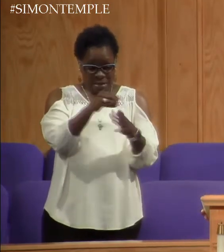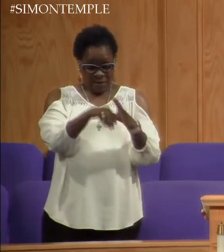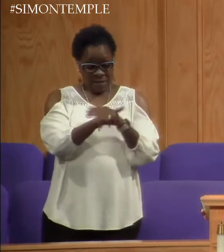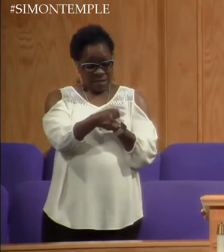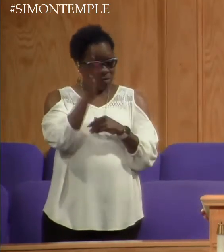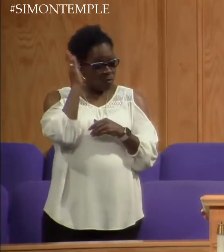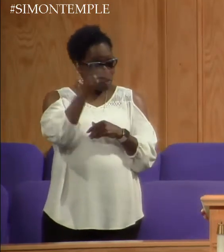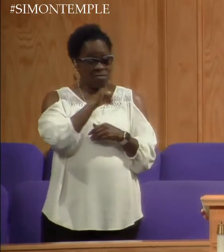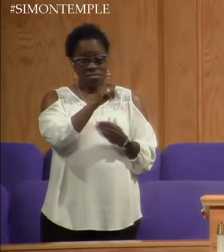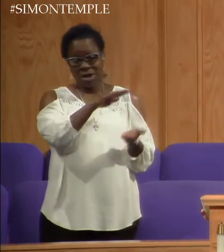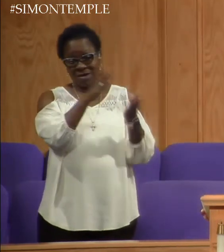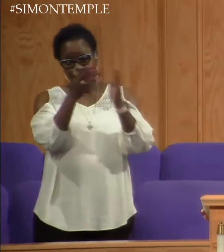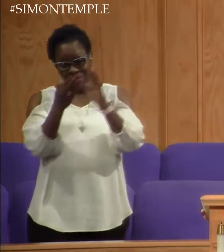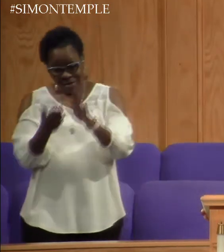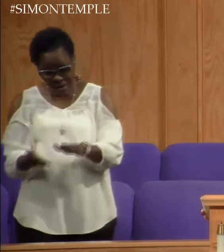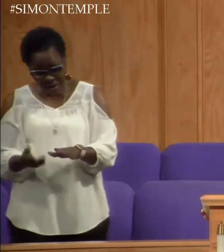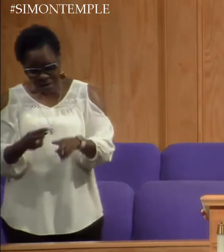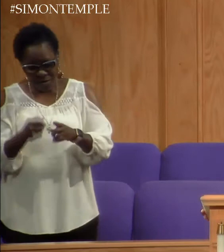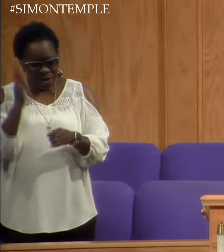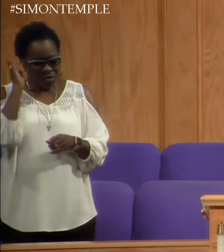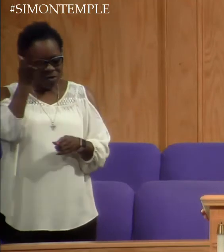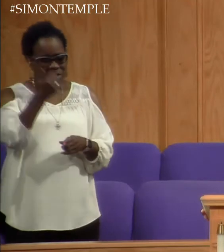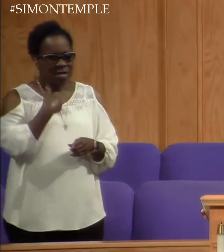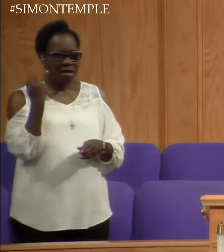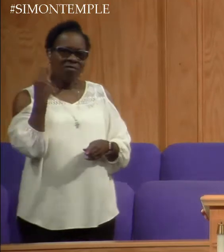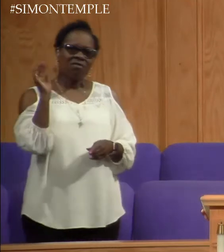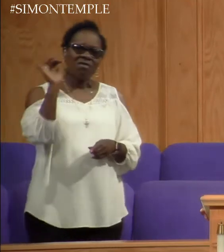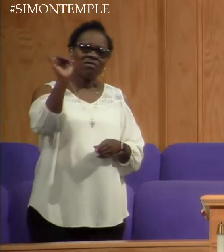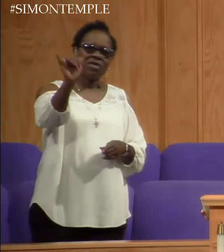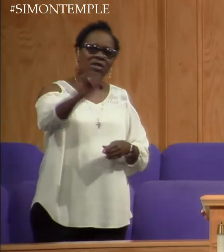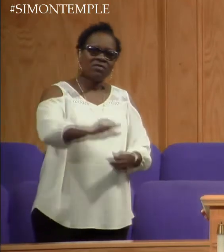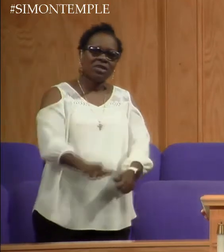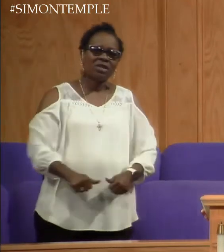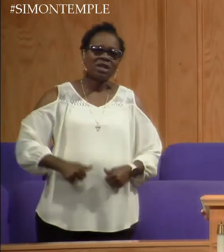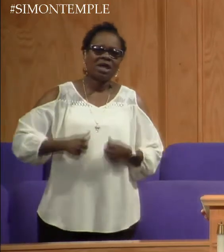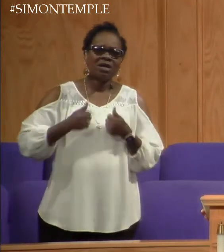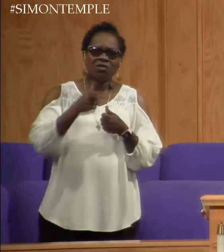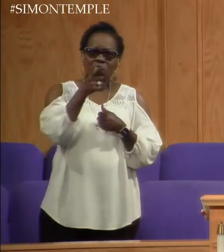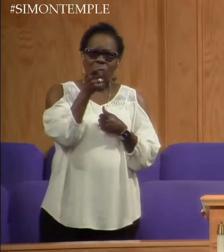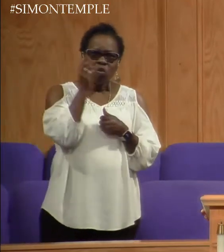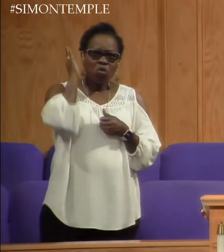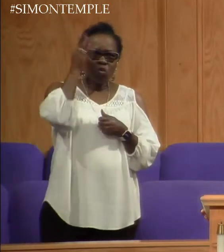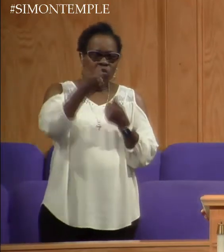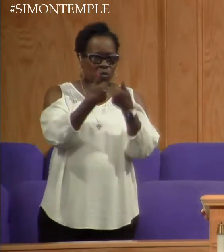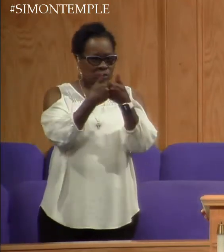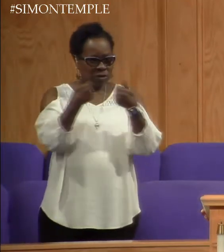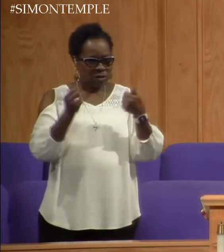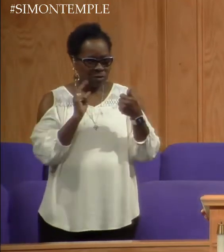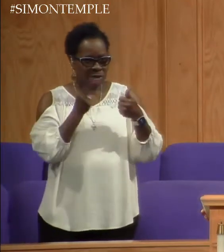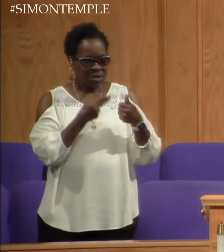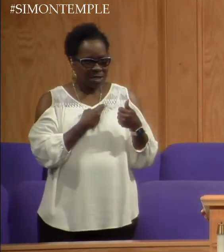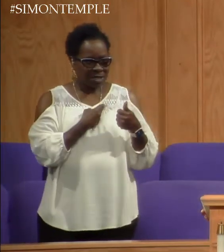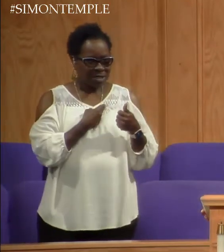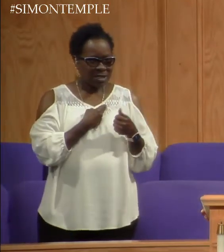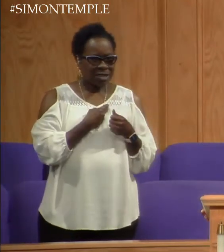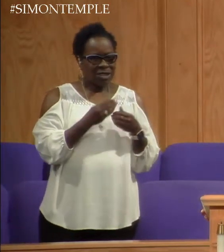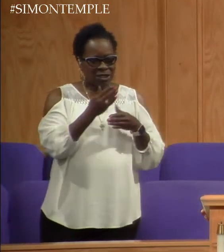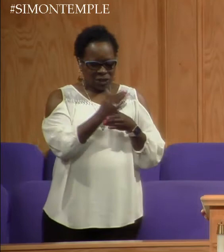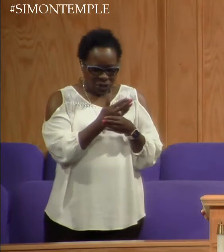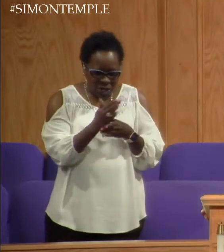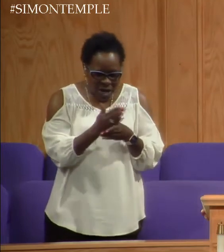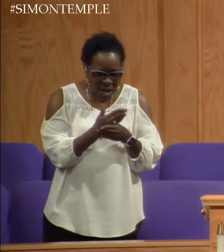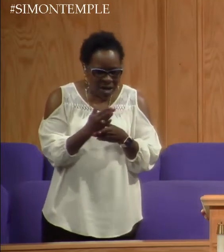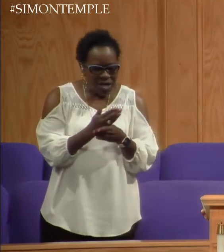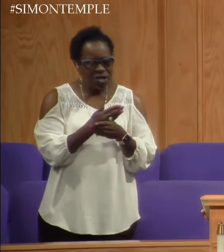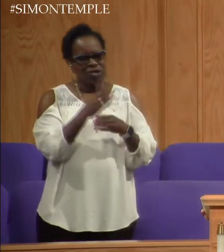said, who shall separate us from the love of Christ? Shall trouble, shall hardship,